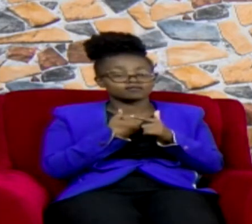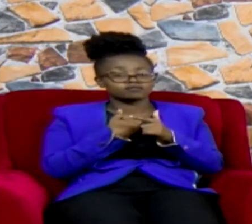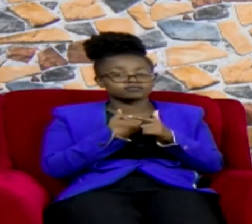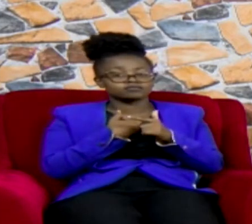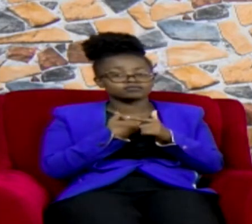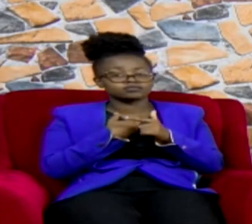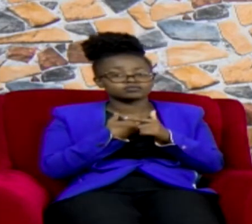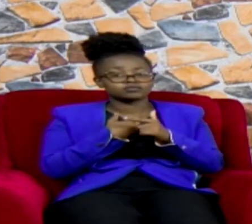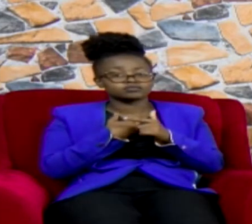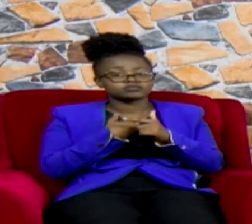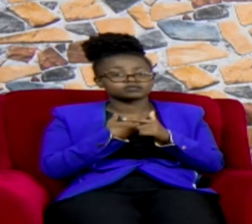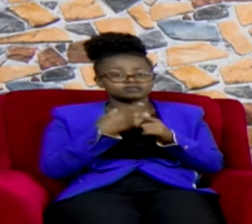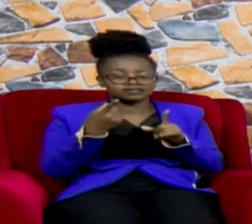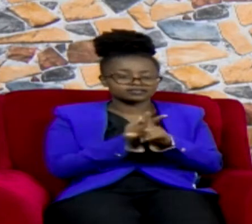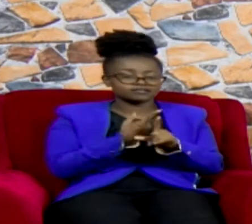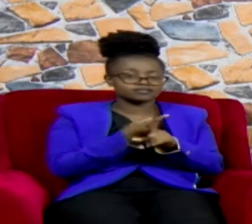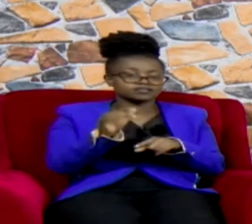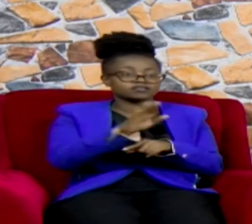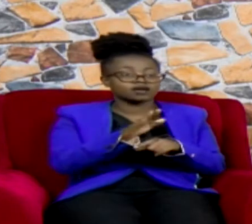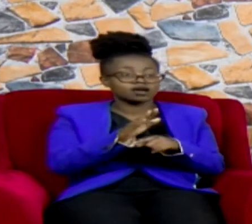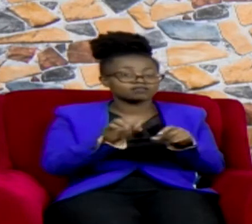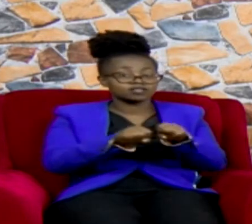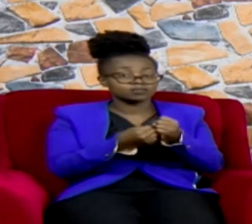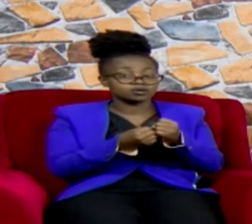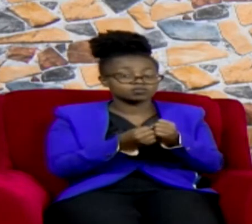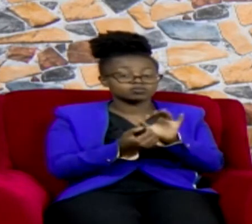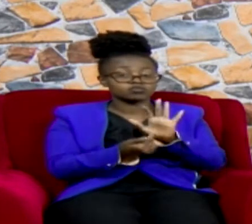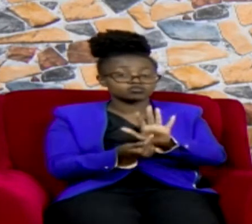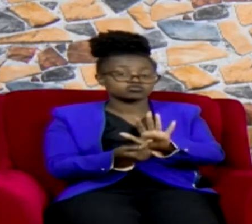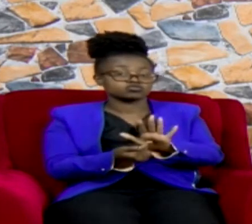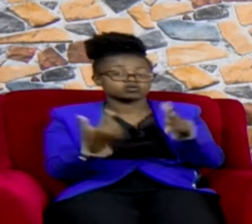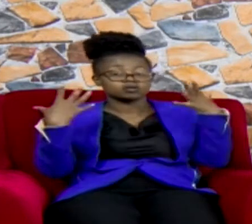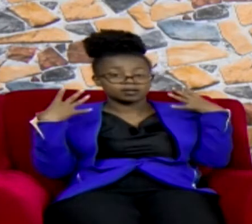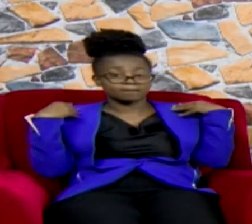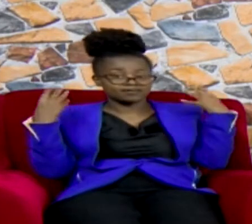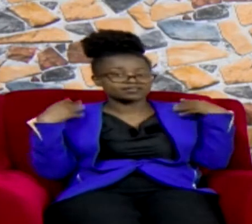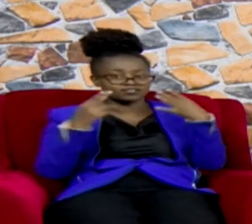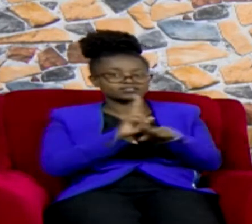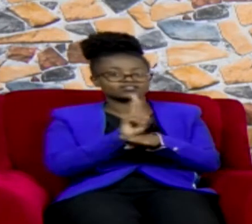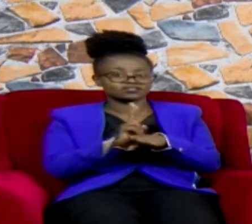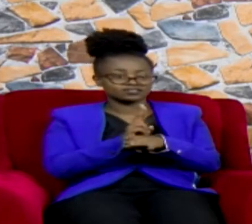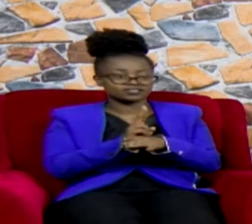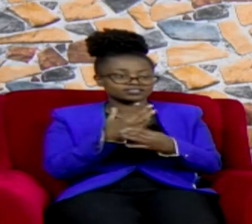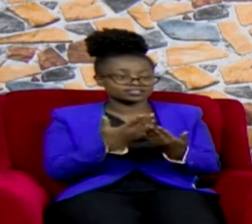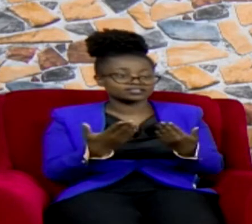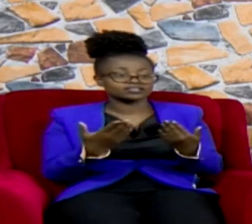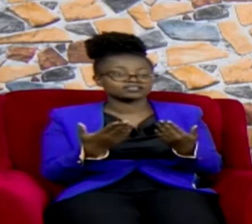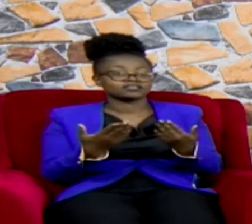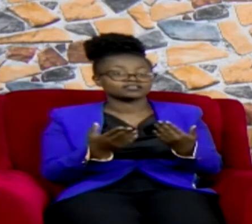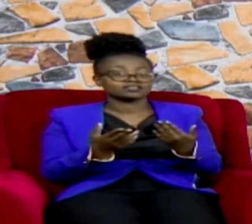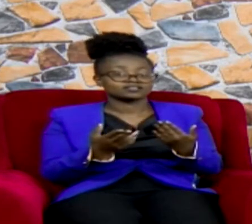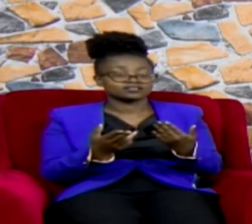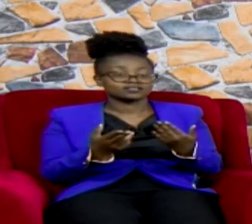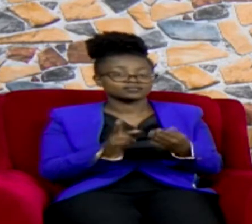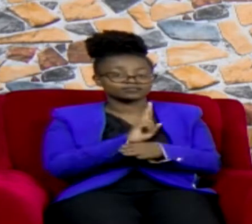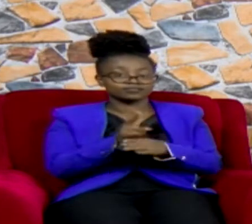different environment, right? After the break, I'll show you a very good practical way of doing it. Okay. Using the toys. Okay. Yes. Okay. Oh, using